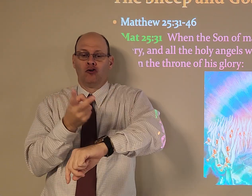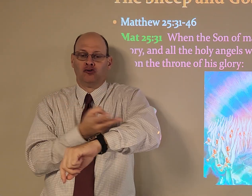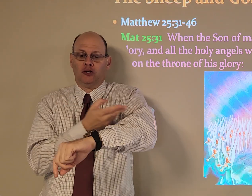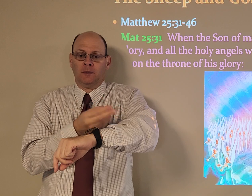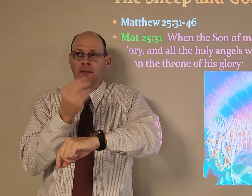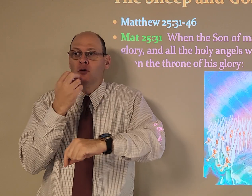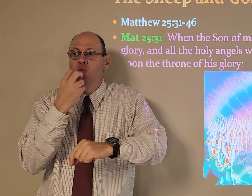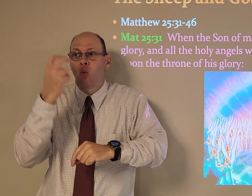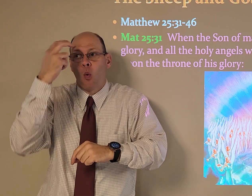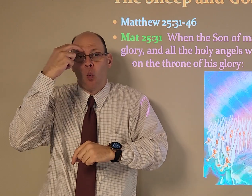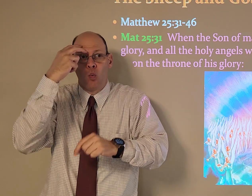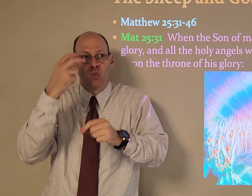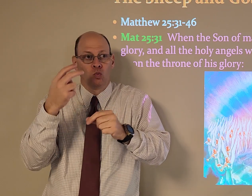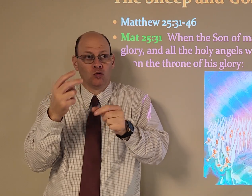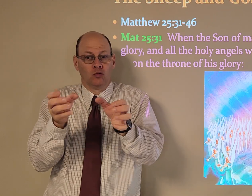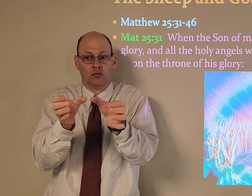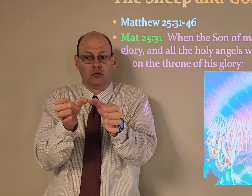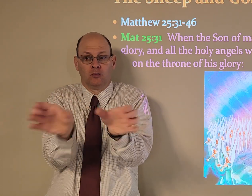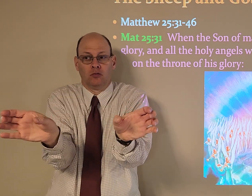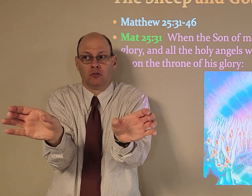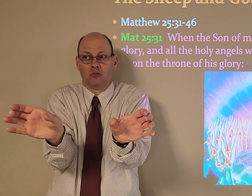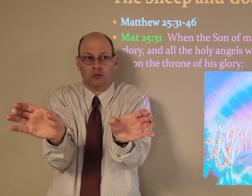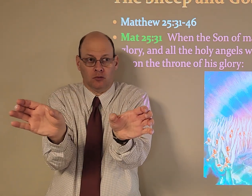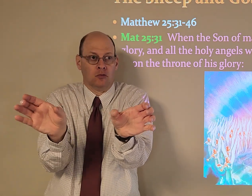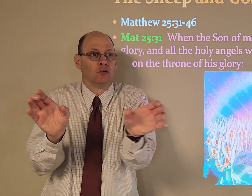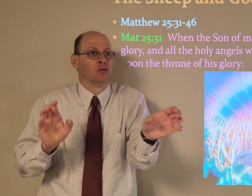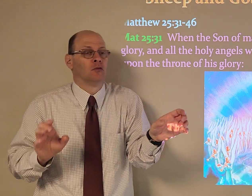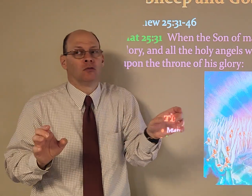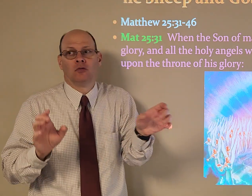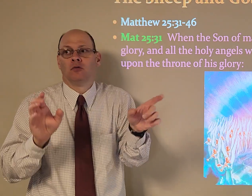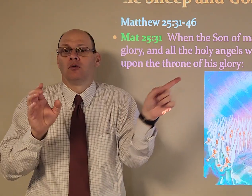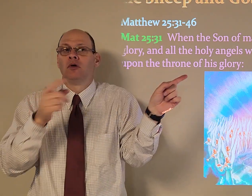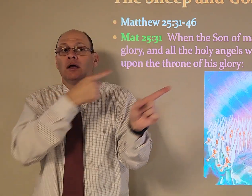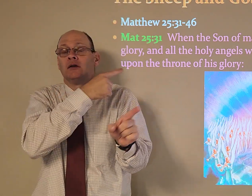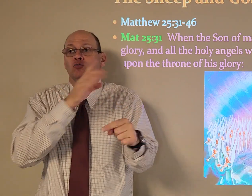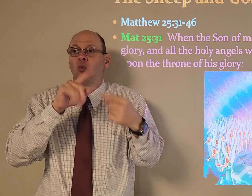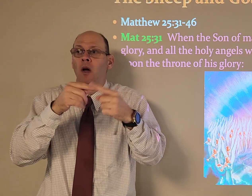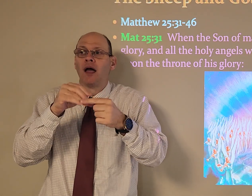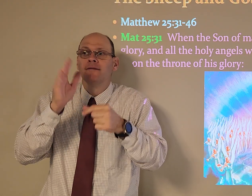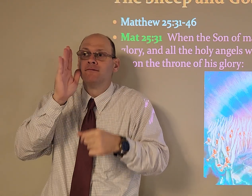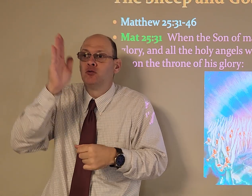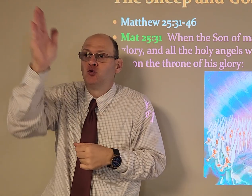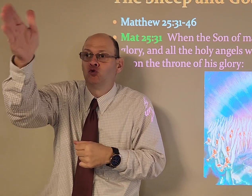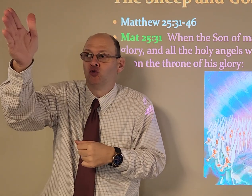sheep and the goats this morning. How they were separated.